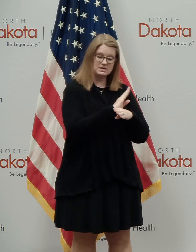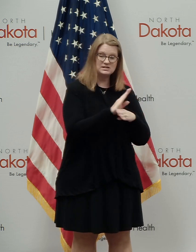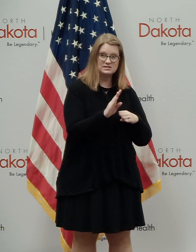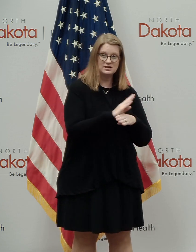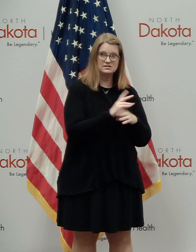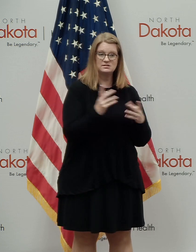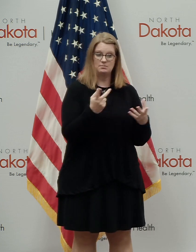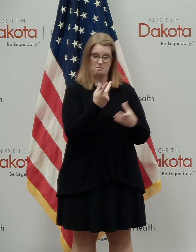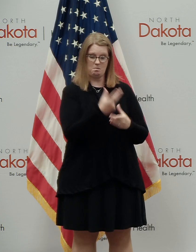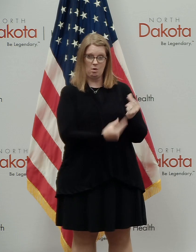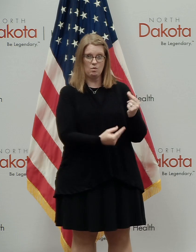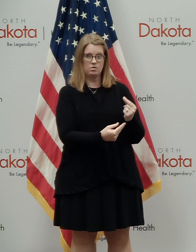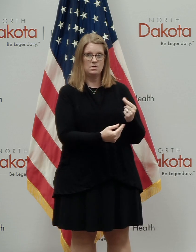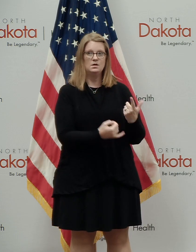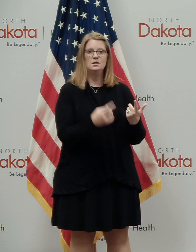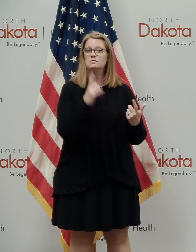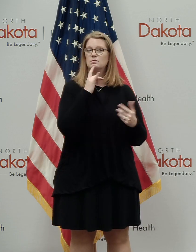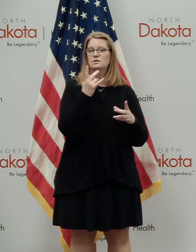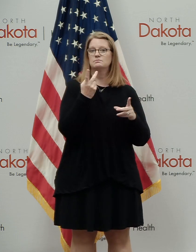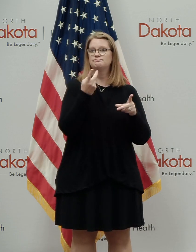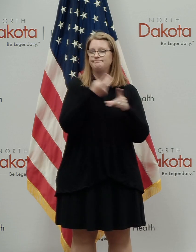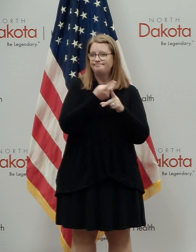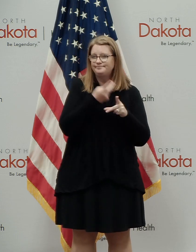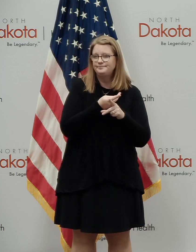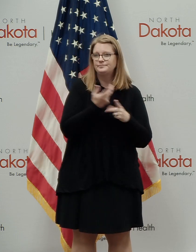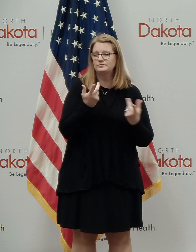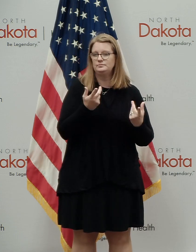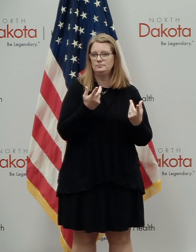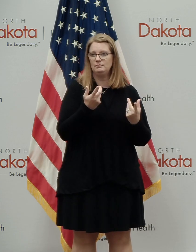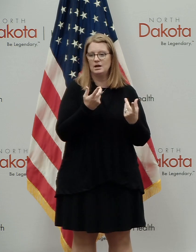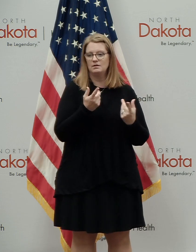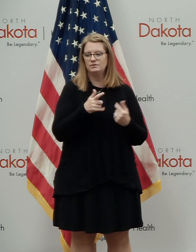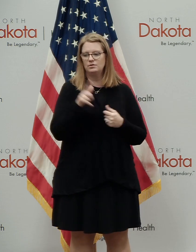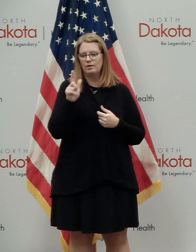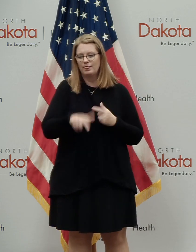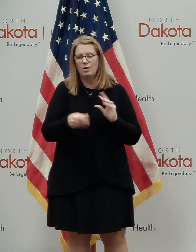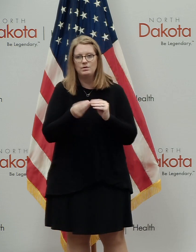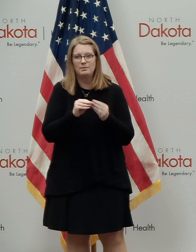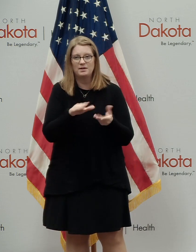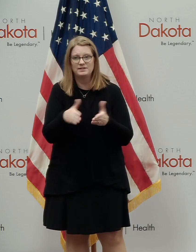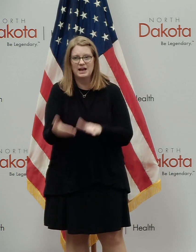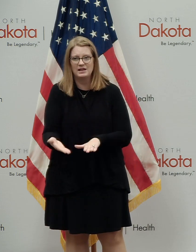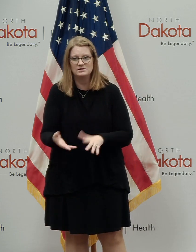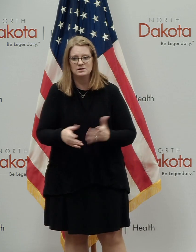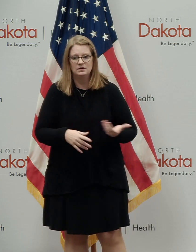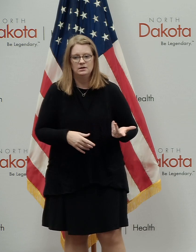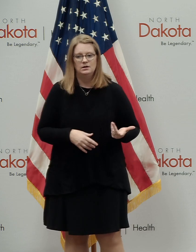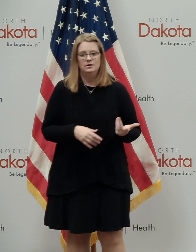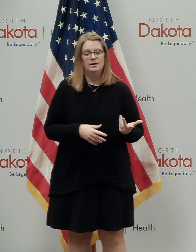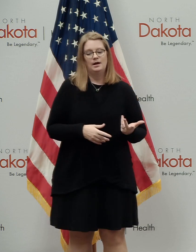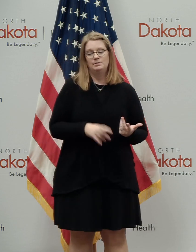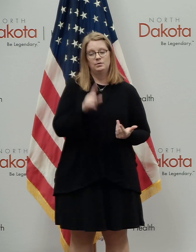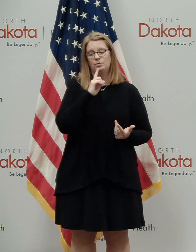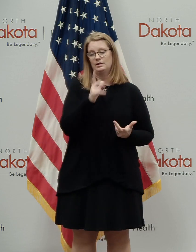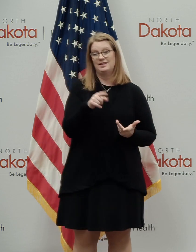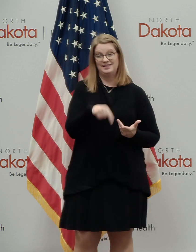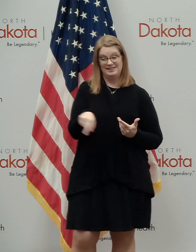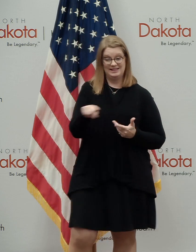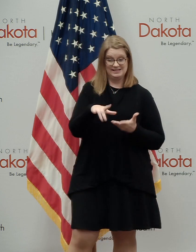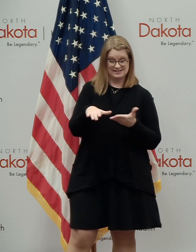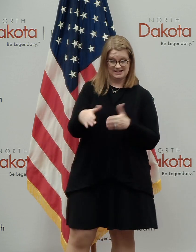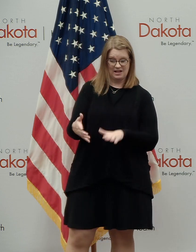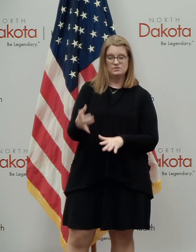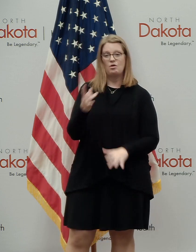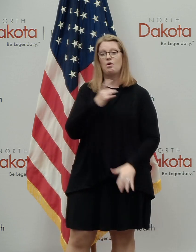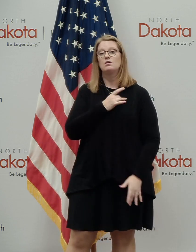manage this in a way that we had low fatalities. And again, as tragic as all of these deaths, and every one of